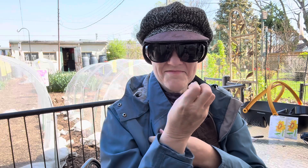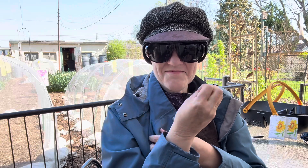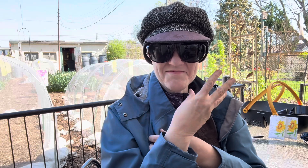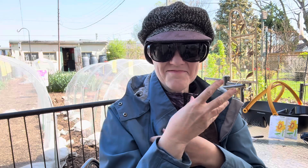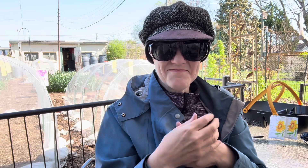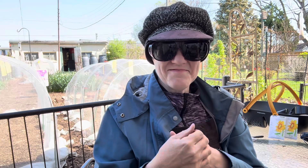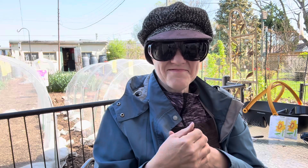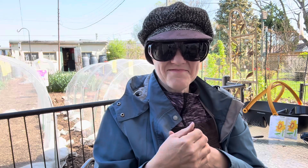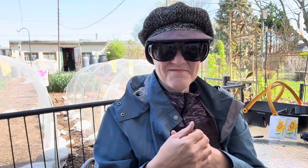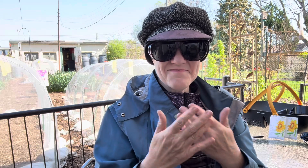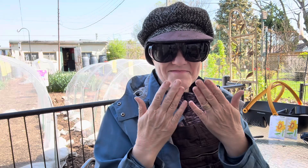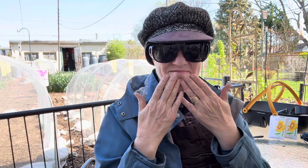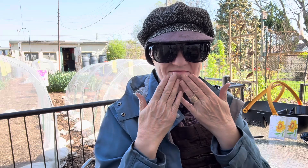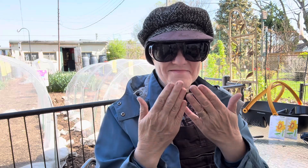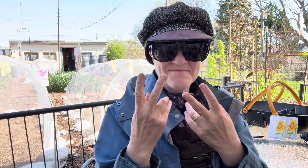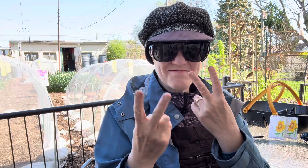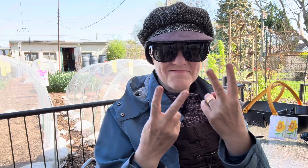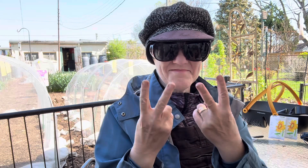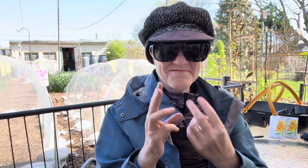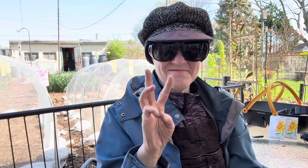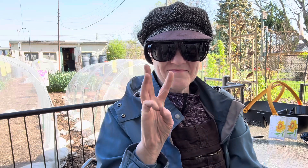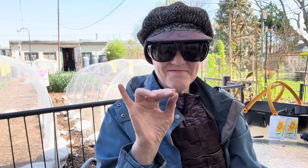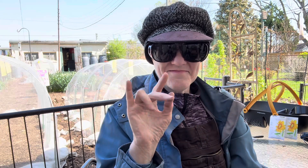outdoor germinated sunflowers. Thank you